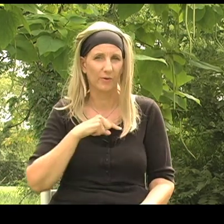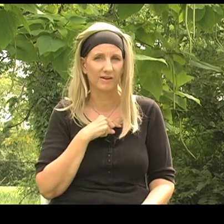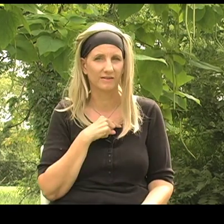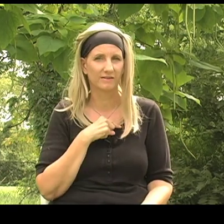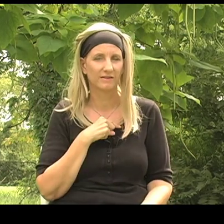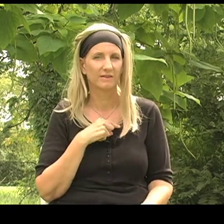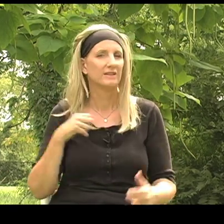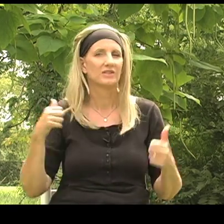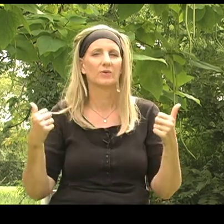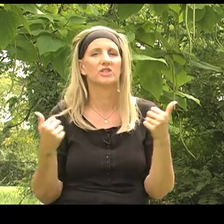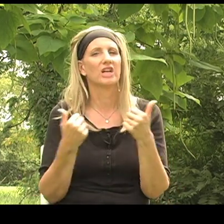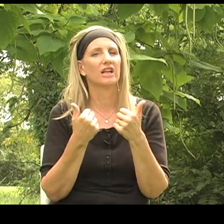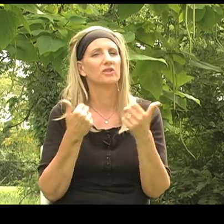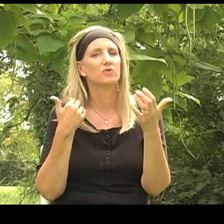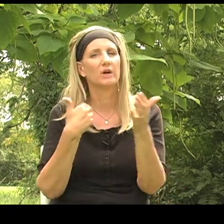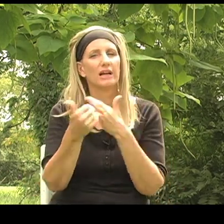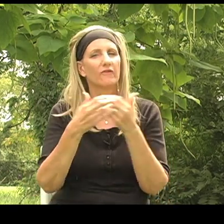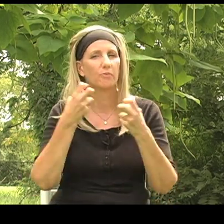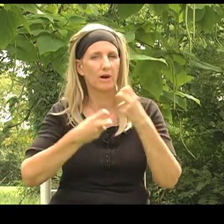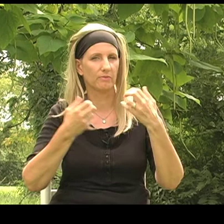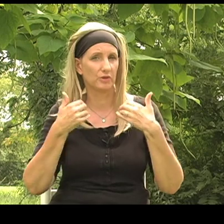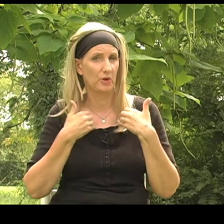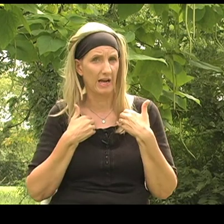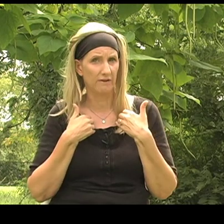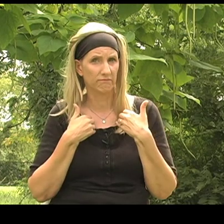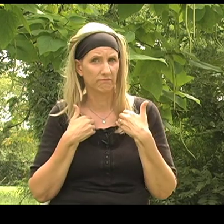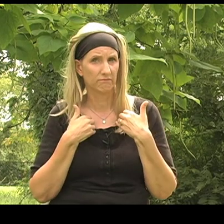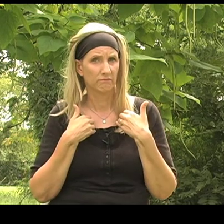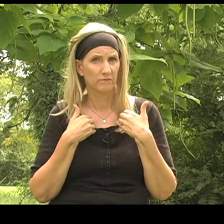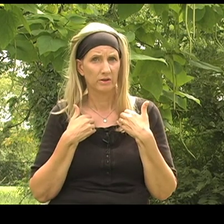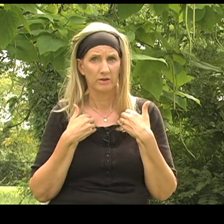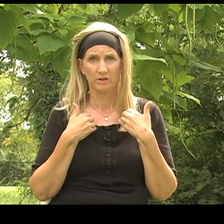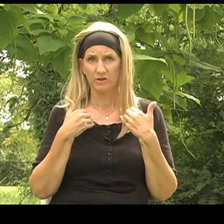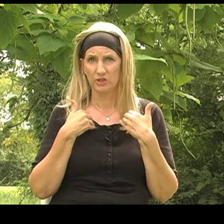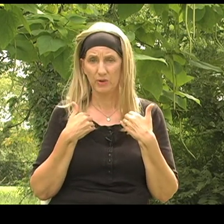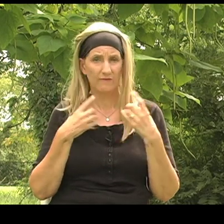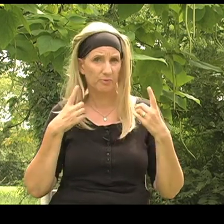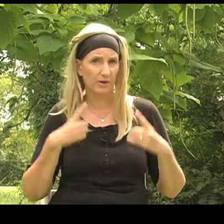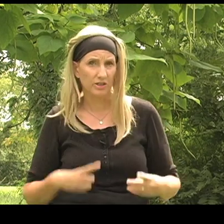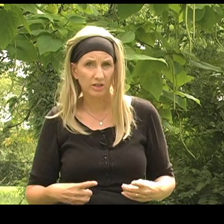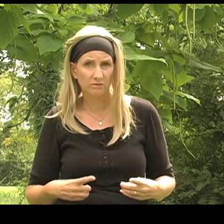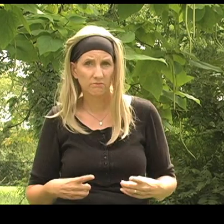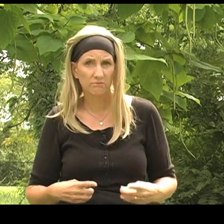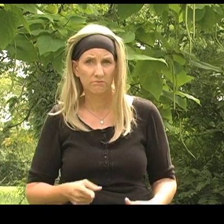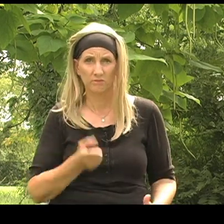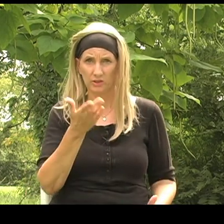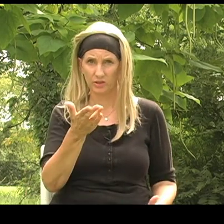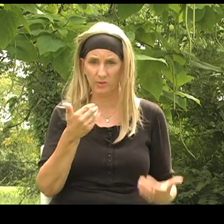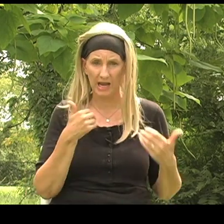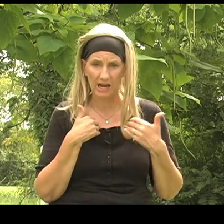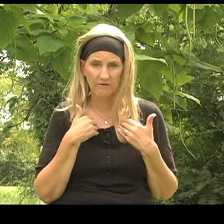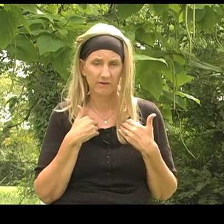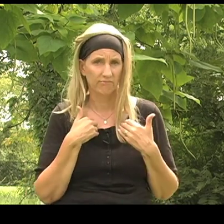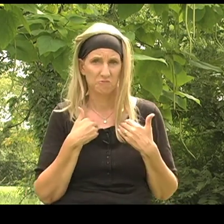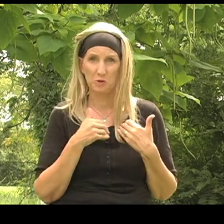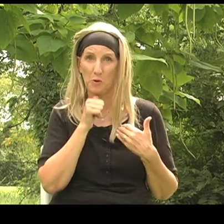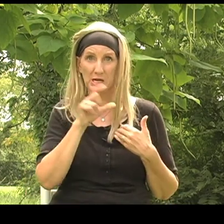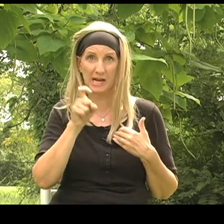us. So I challenge you, whatever problems you have. Do you have depression? You don't need to